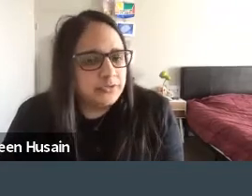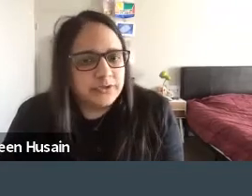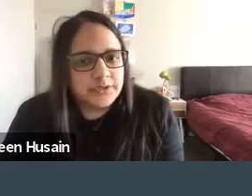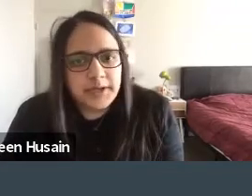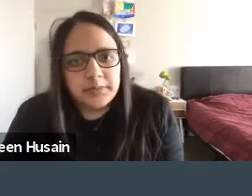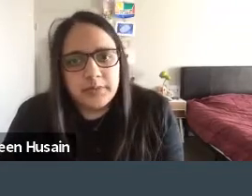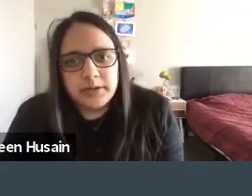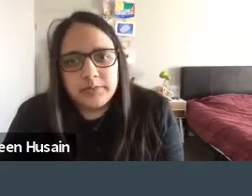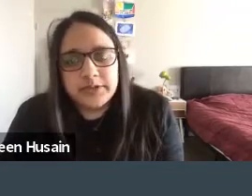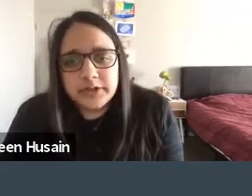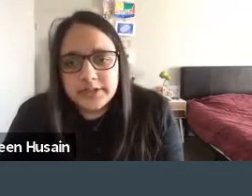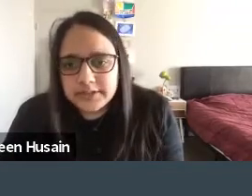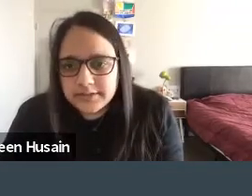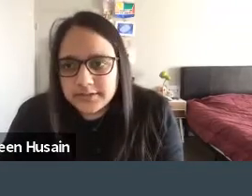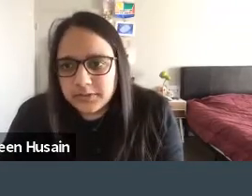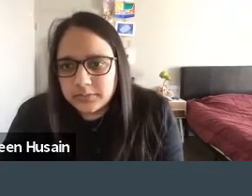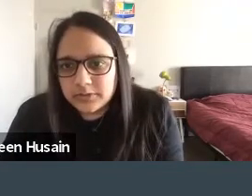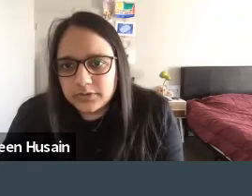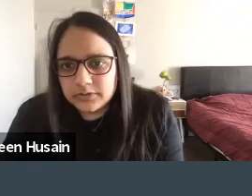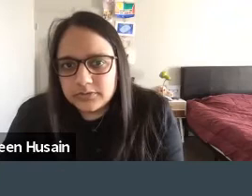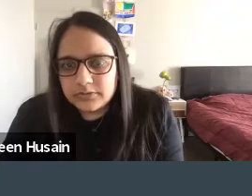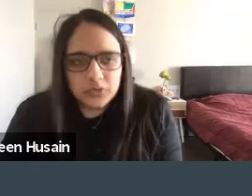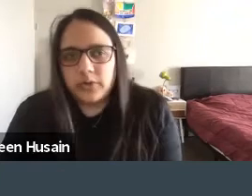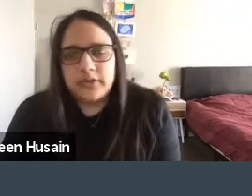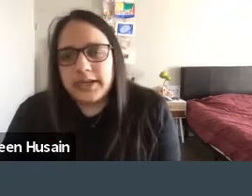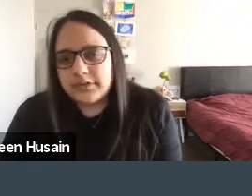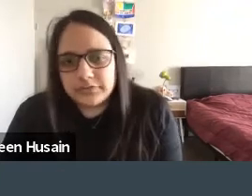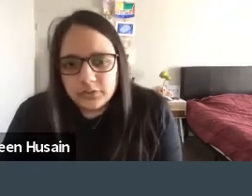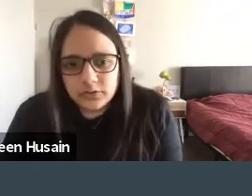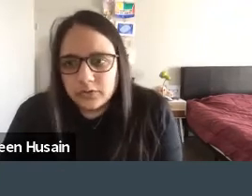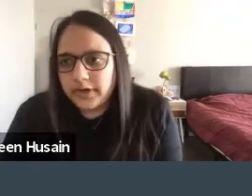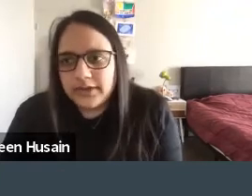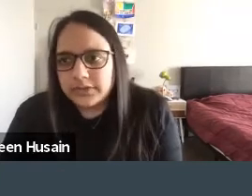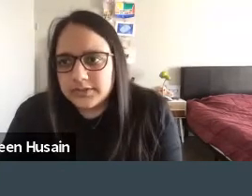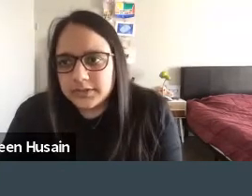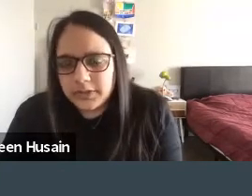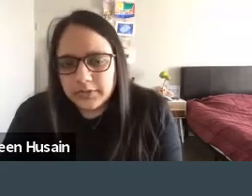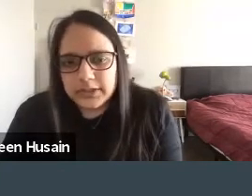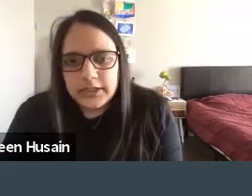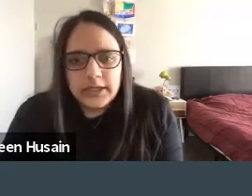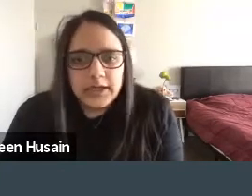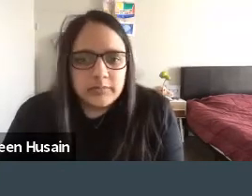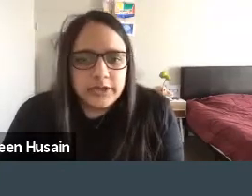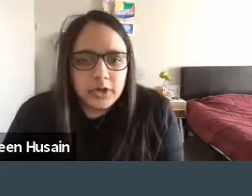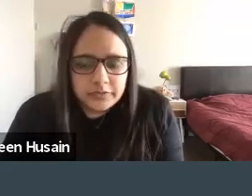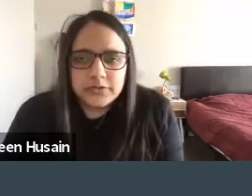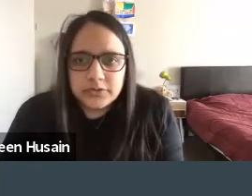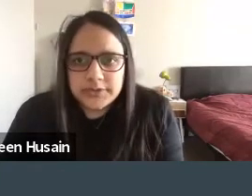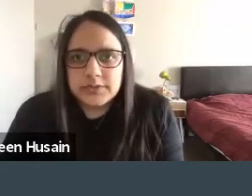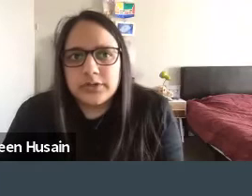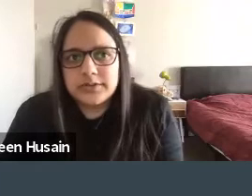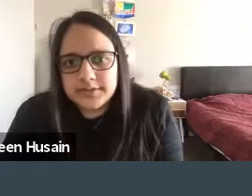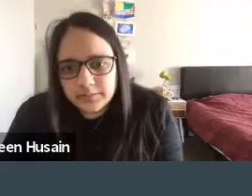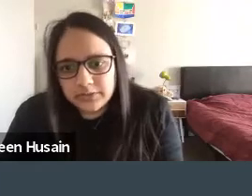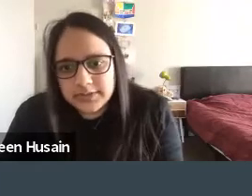collection for the first time that there are data sets that people don't want you to have or have released to the public. And often the